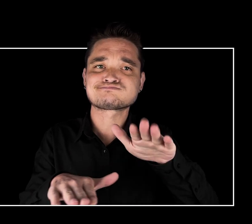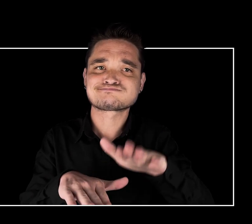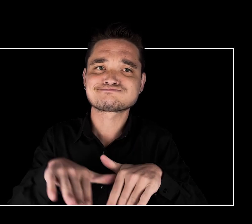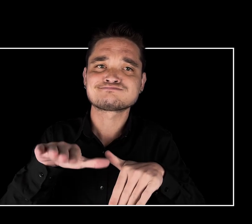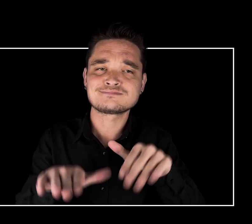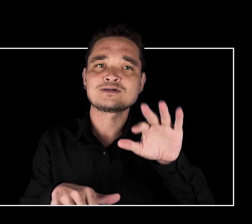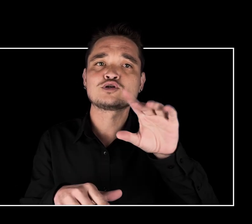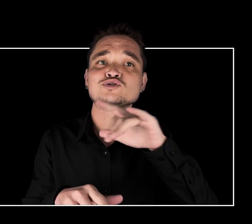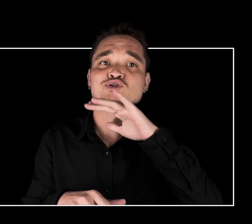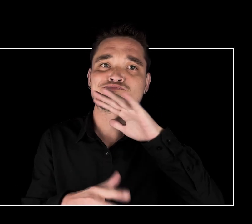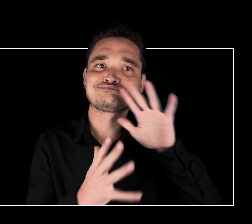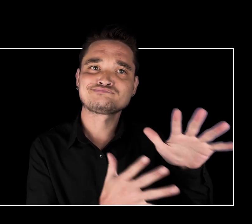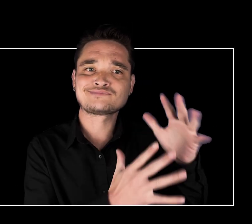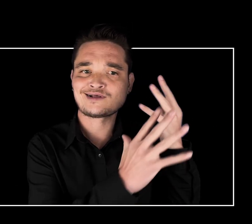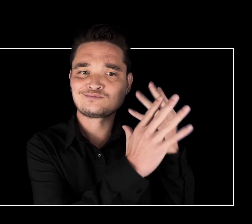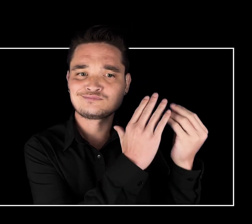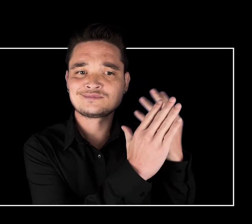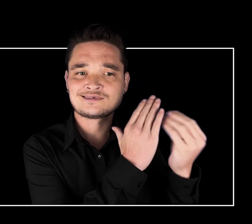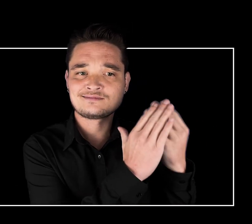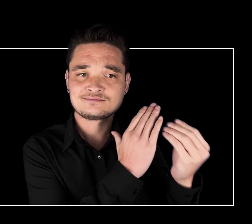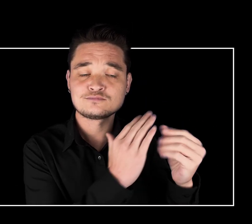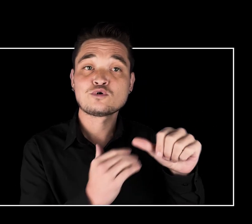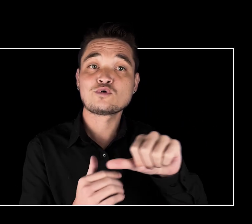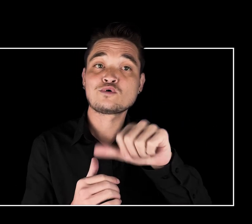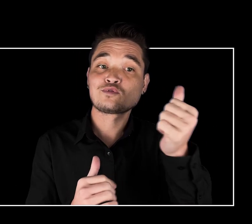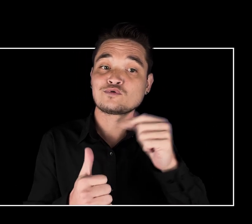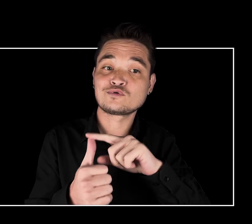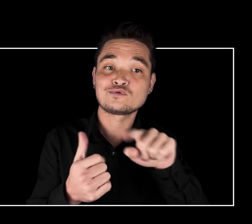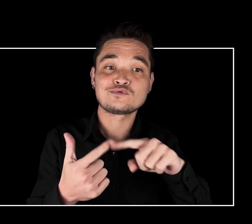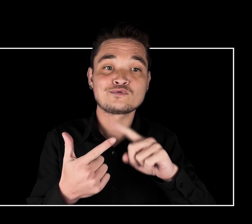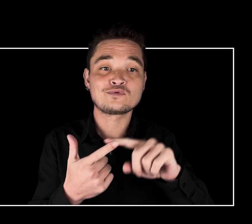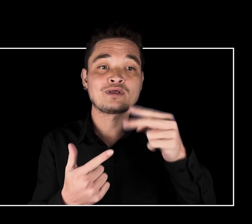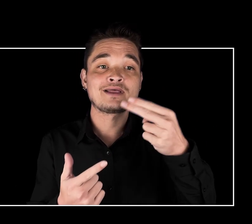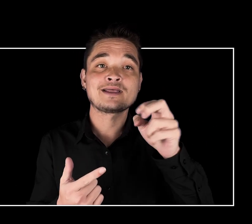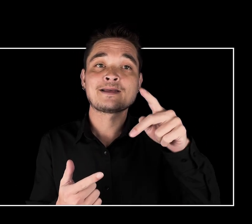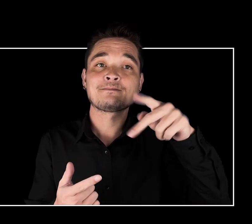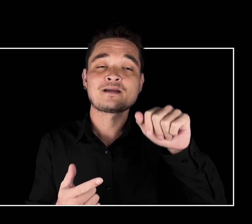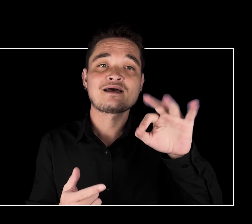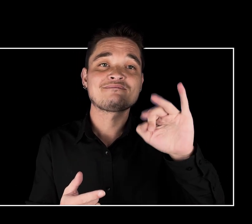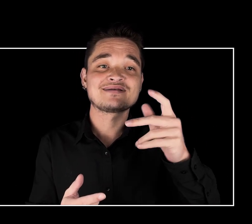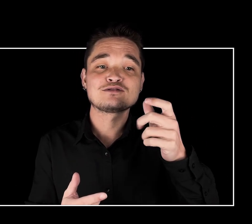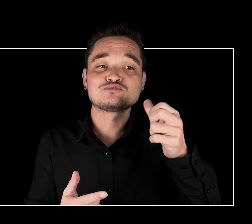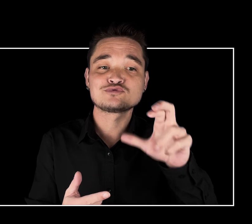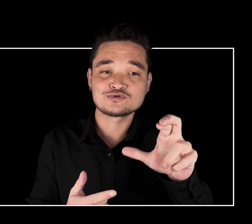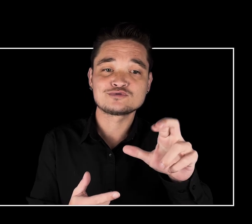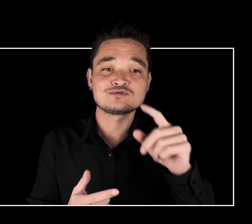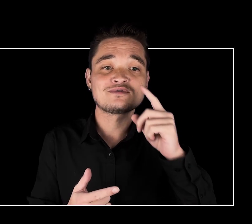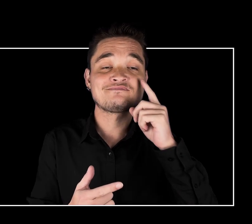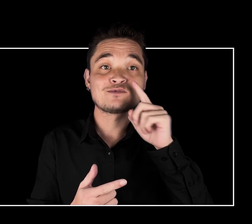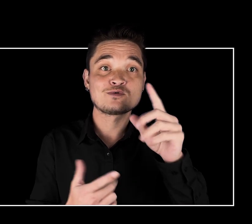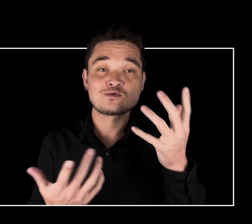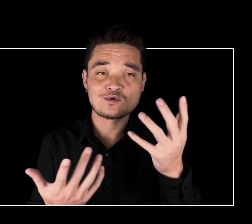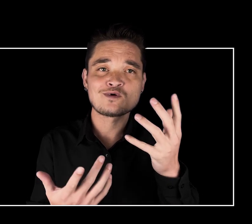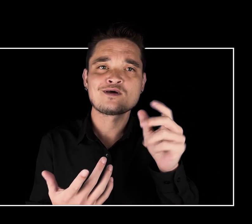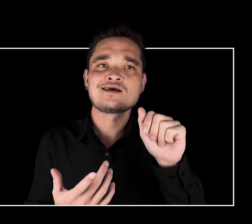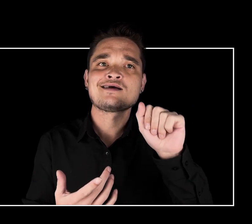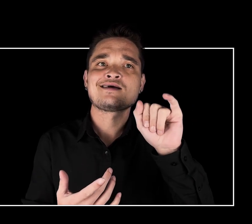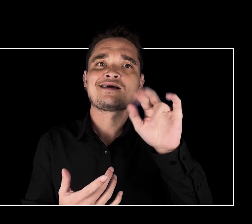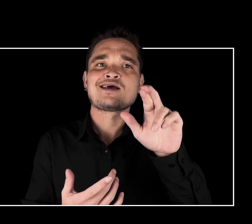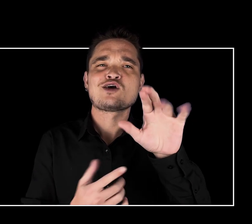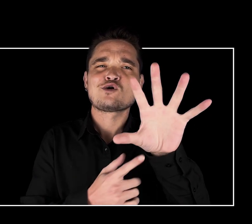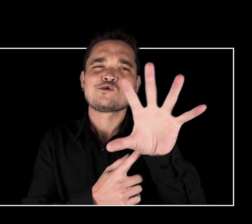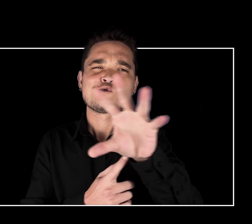your home or facility. Use a vacuum cleaner with a special filter on it. It is called a HEPA